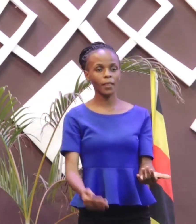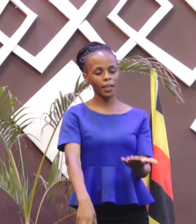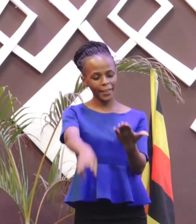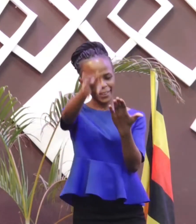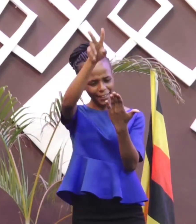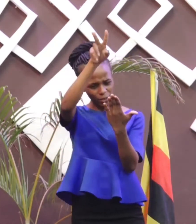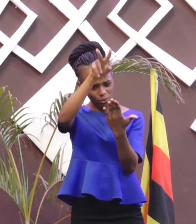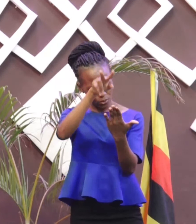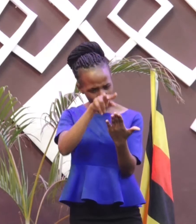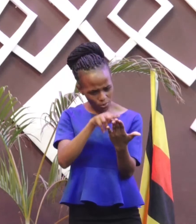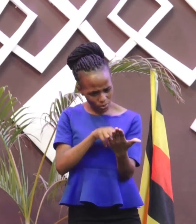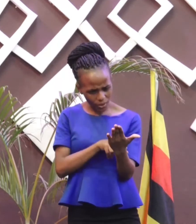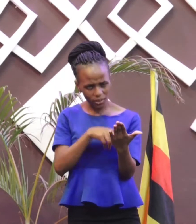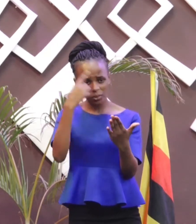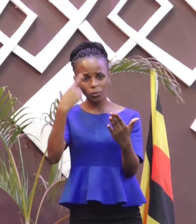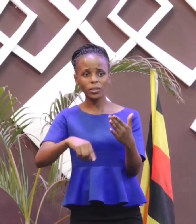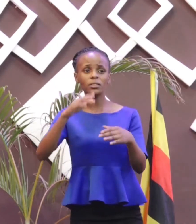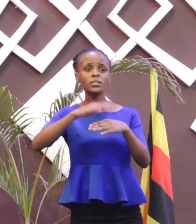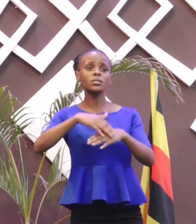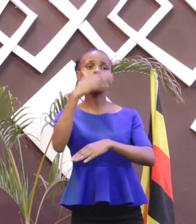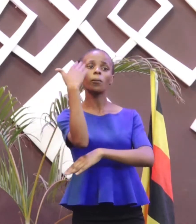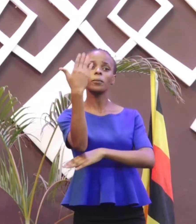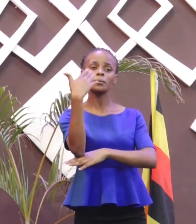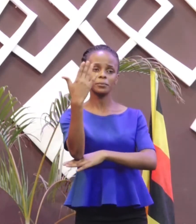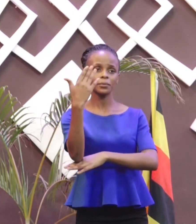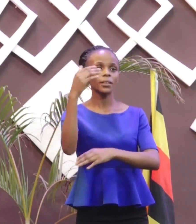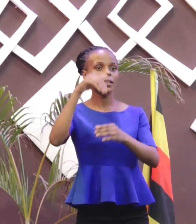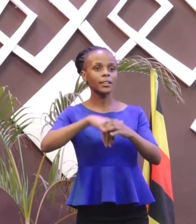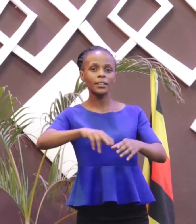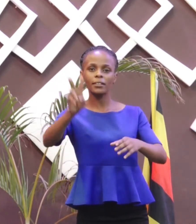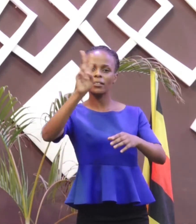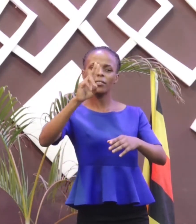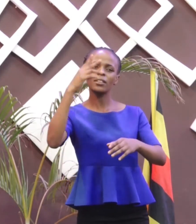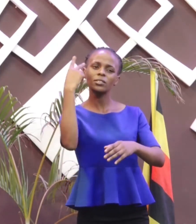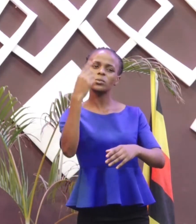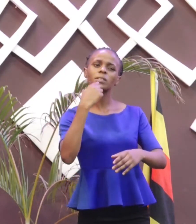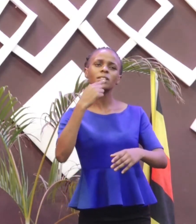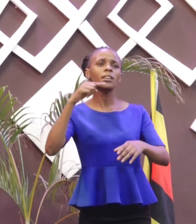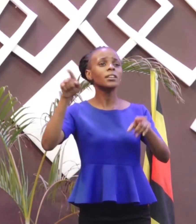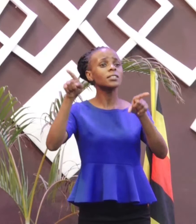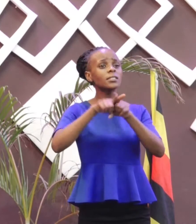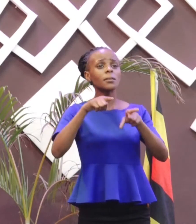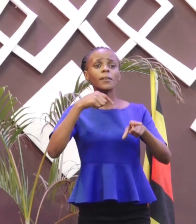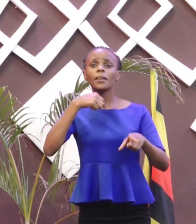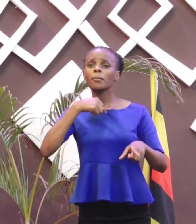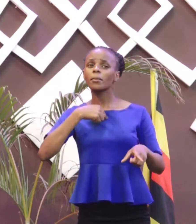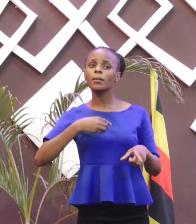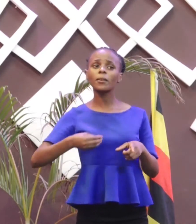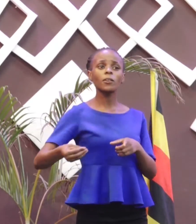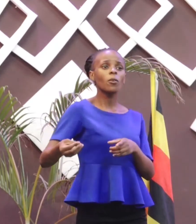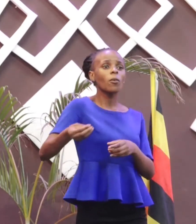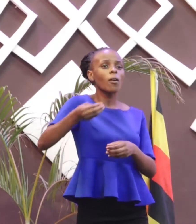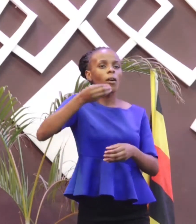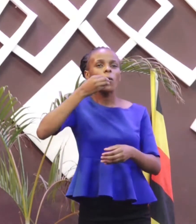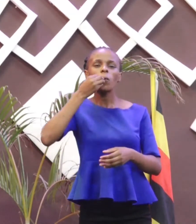read the scroll. Soma omuzingo. In verse 2 he says, so I opened my mouth and he gave me